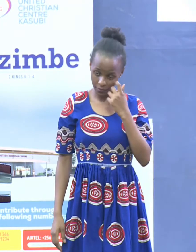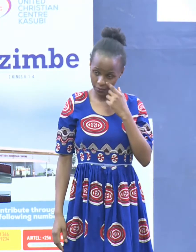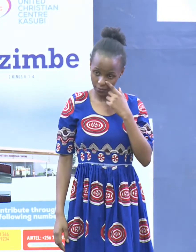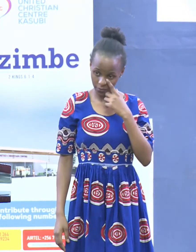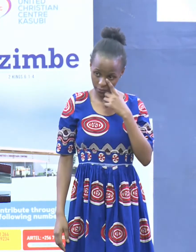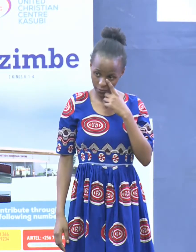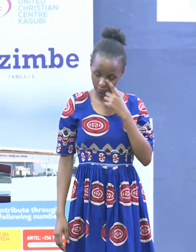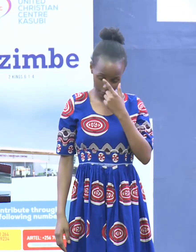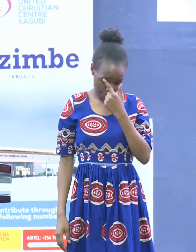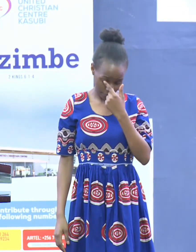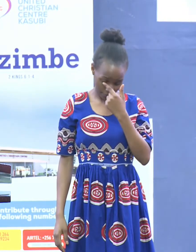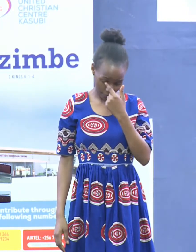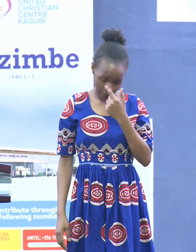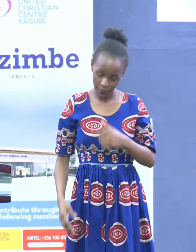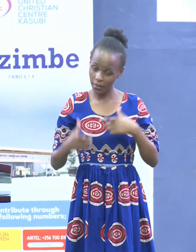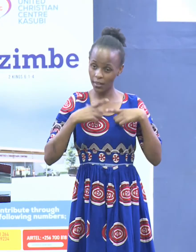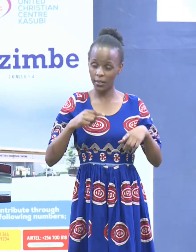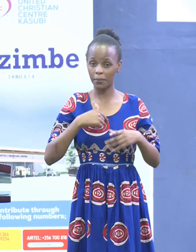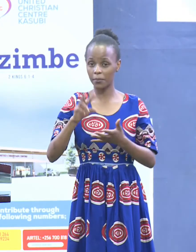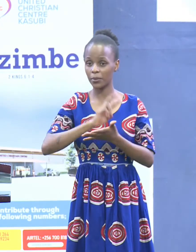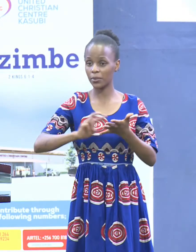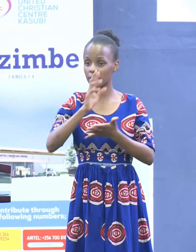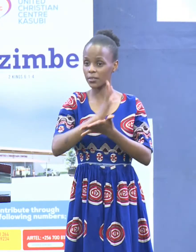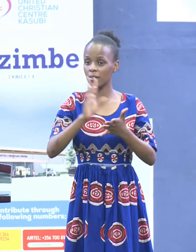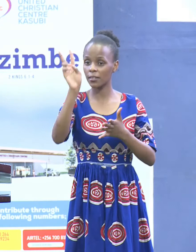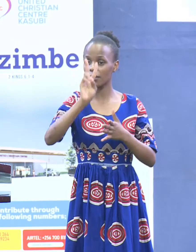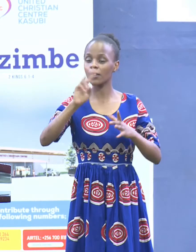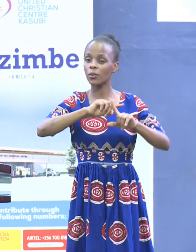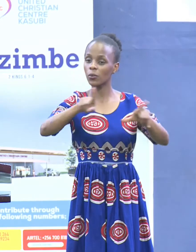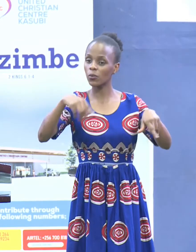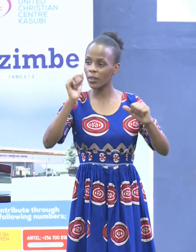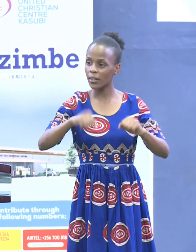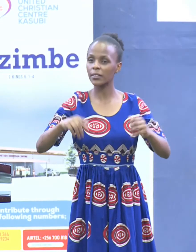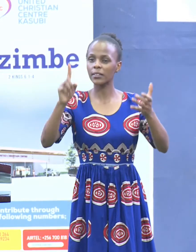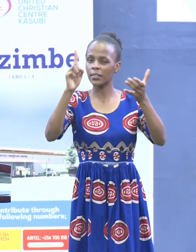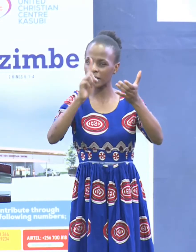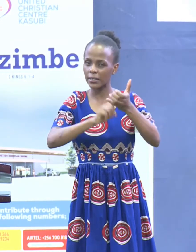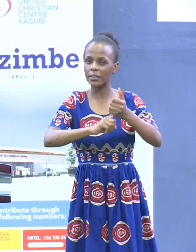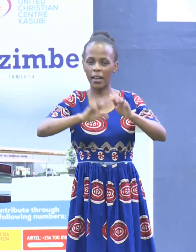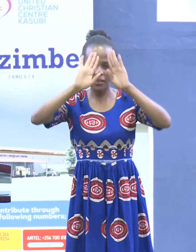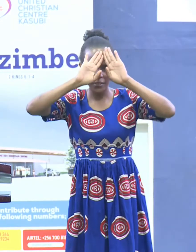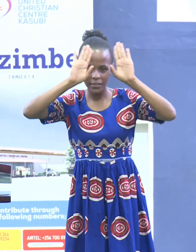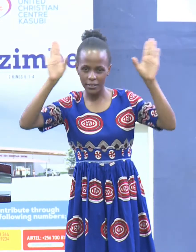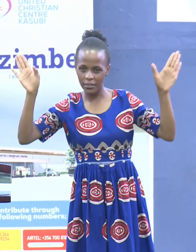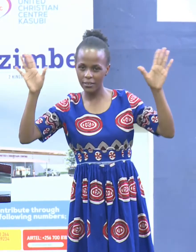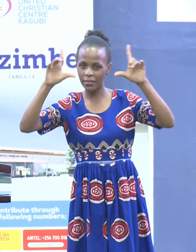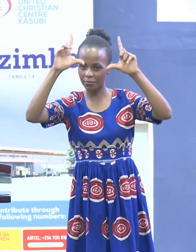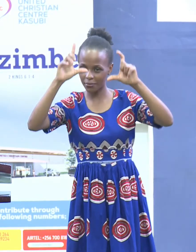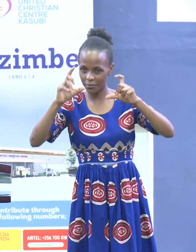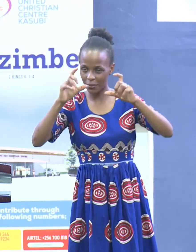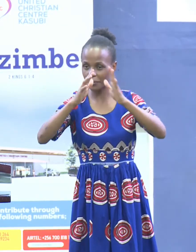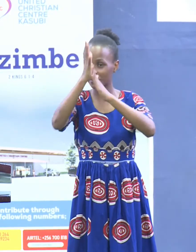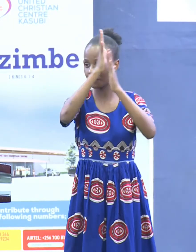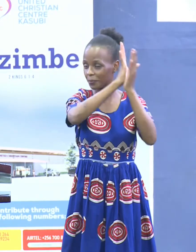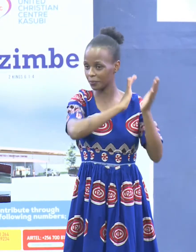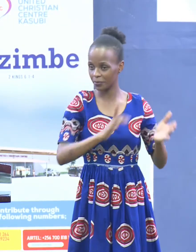Kambereko olunyiriri ndoza zensoma tusobole okufuna bulungi ekifaananyi. Mukama yebazibwe.